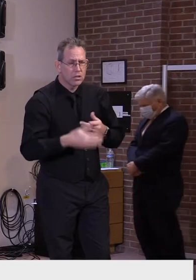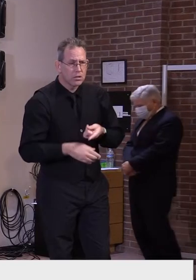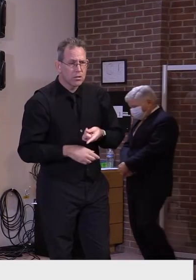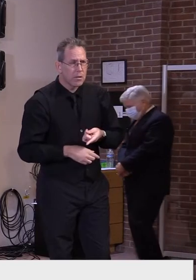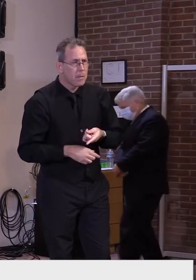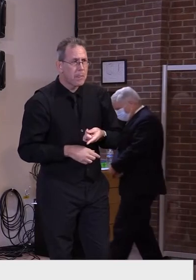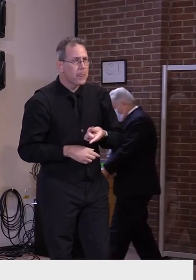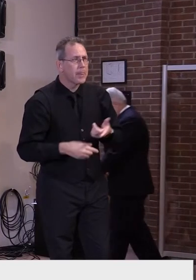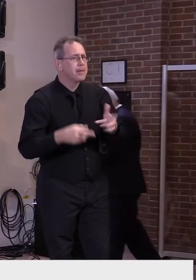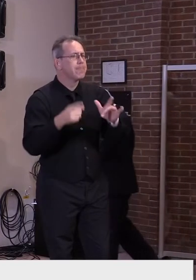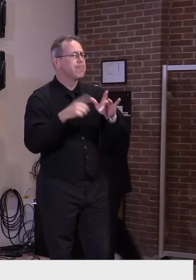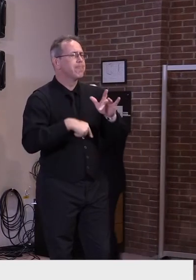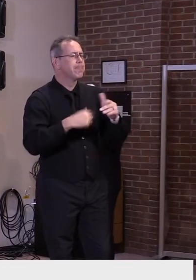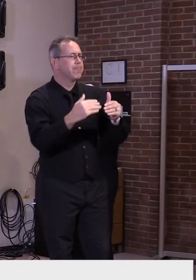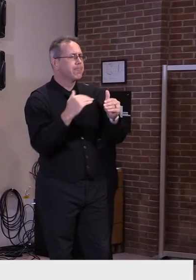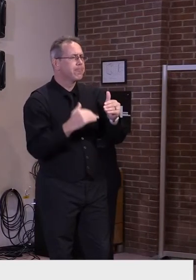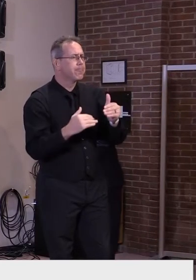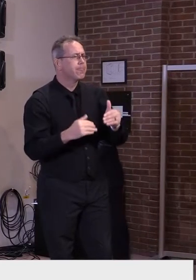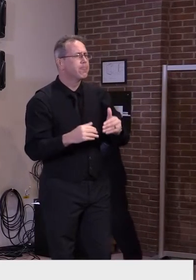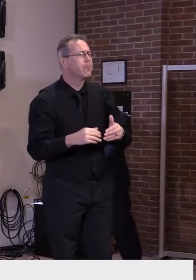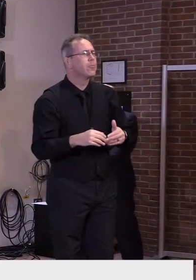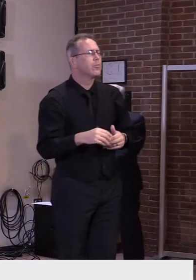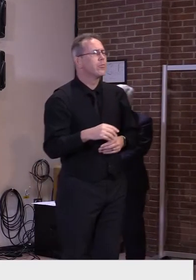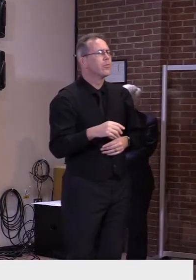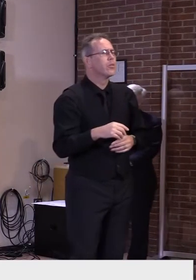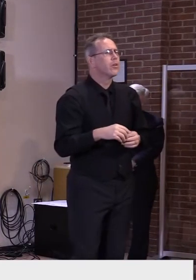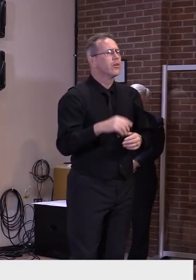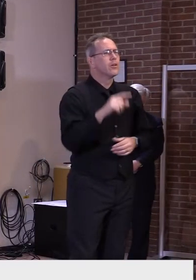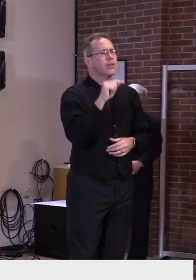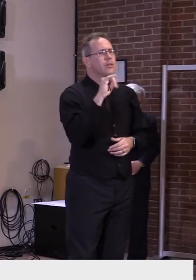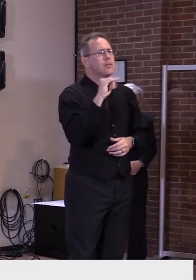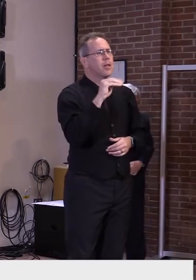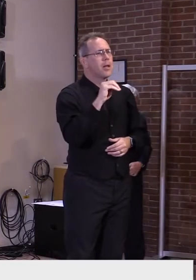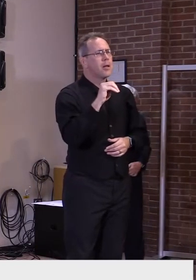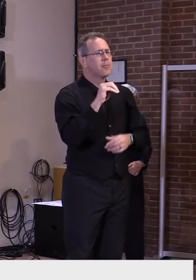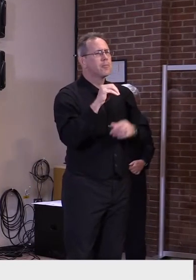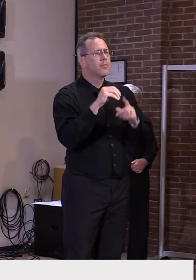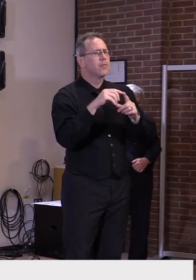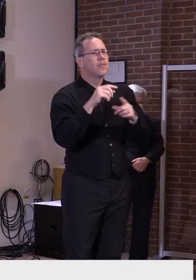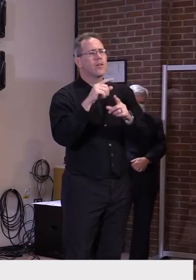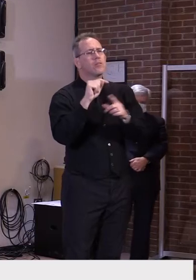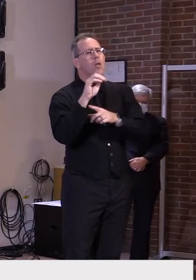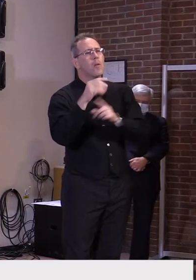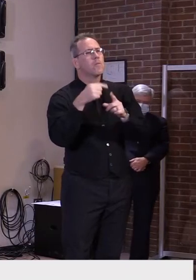All right, we'll move to Tom Davis, Compass, Vermont.